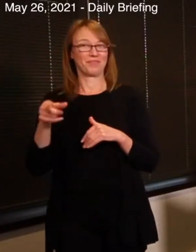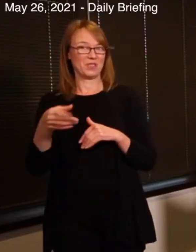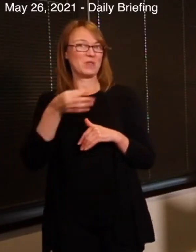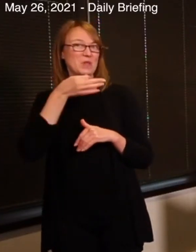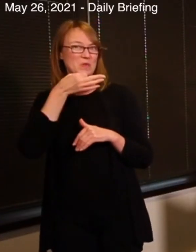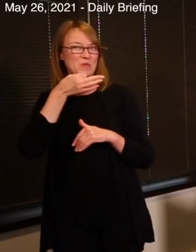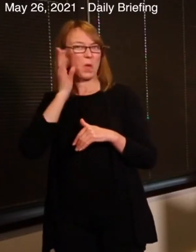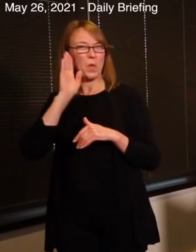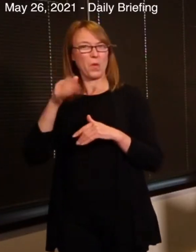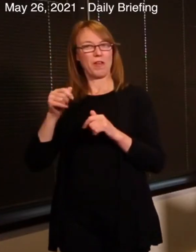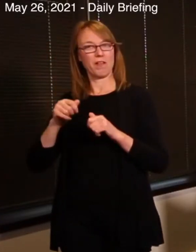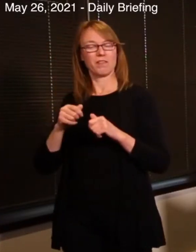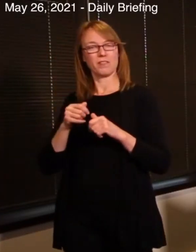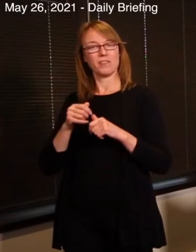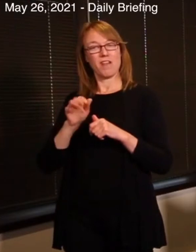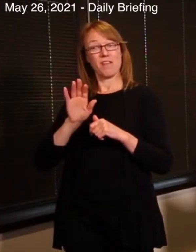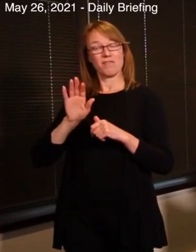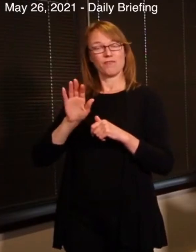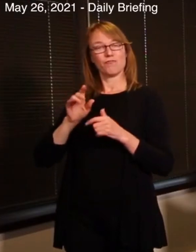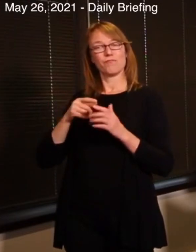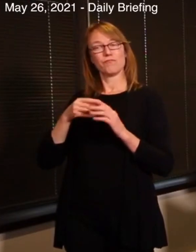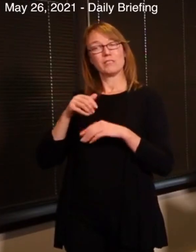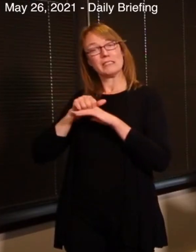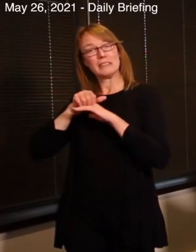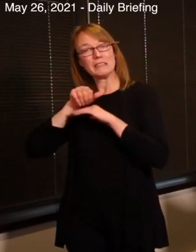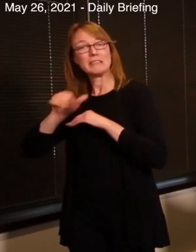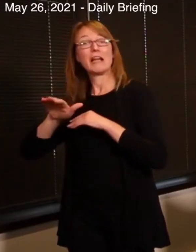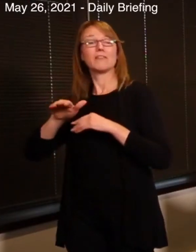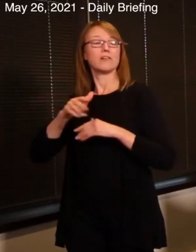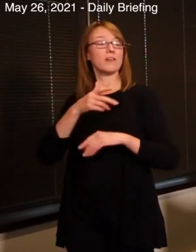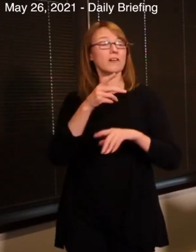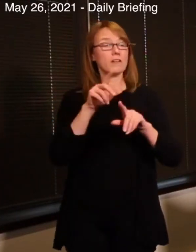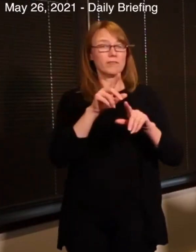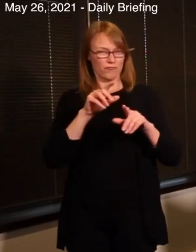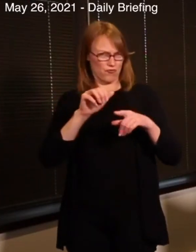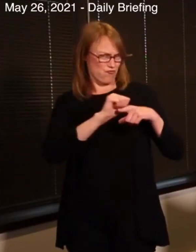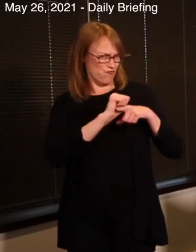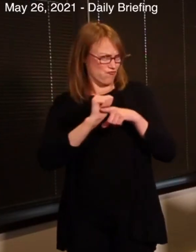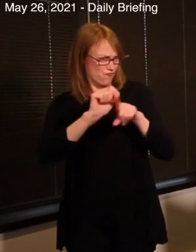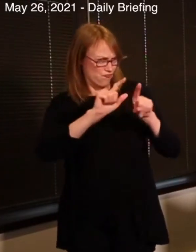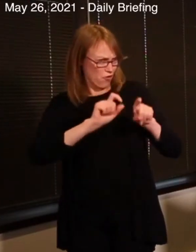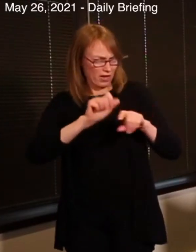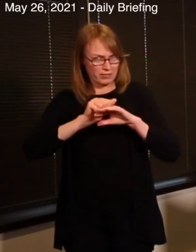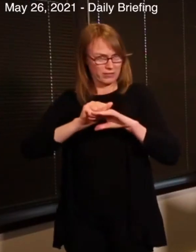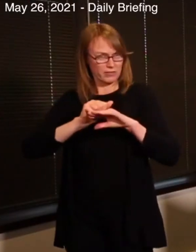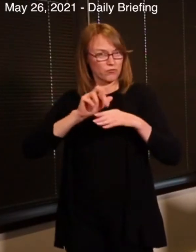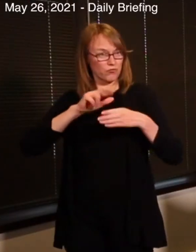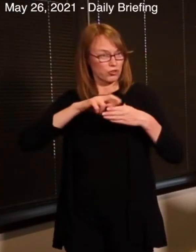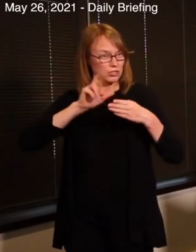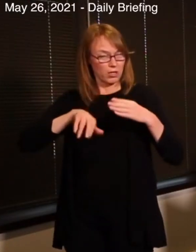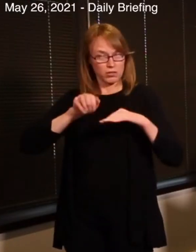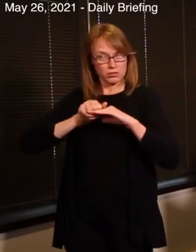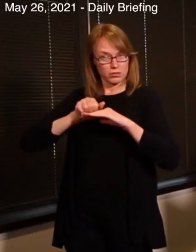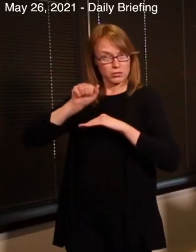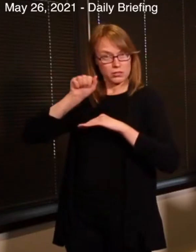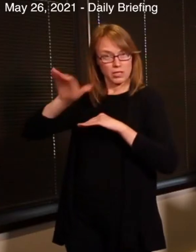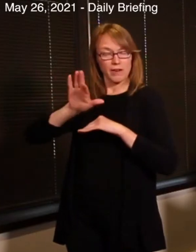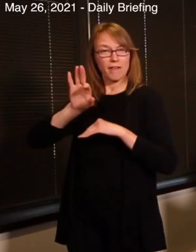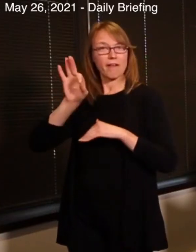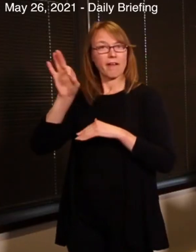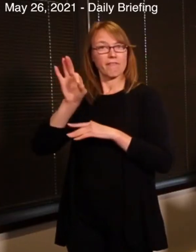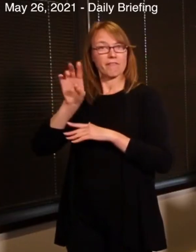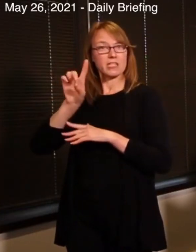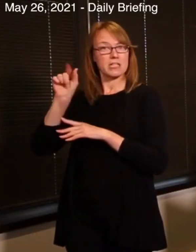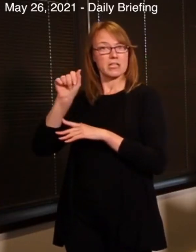with the FDA and seek authorization to use the vaccine in this age group. Now let's talk a little bit